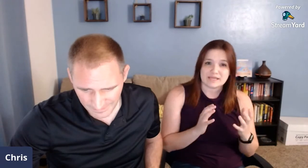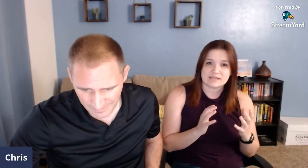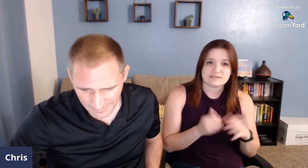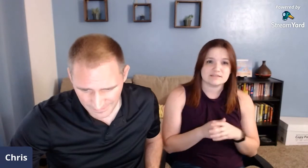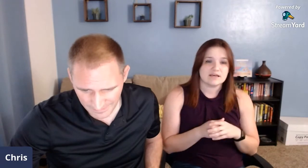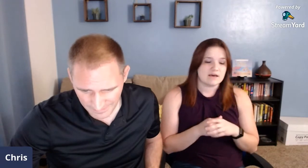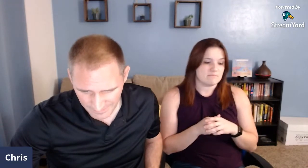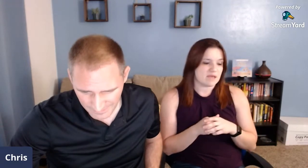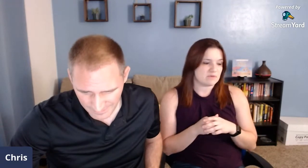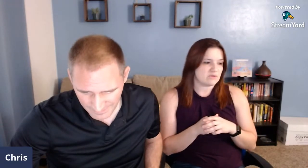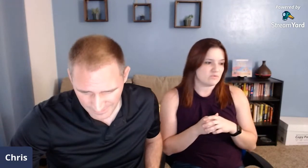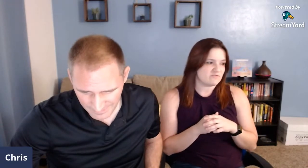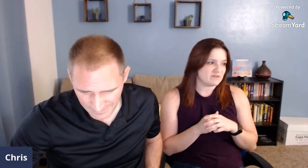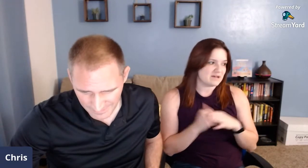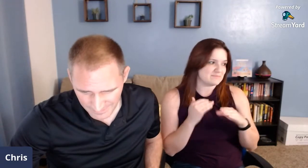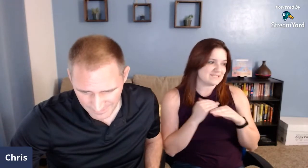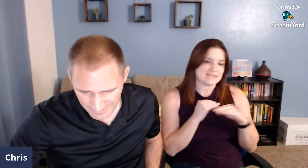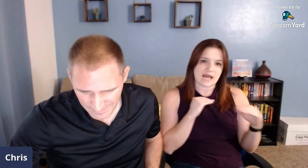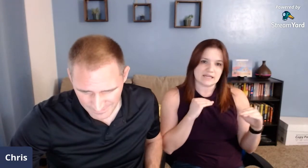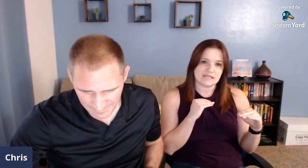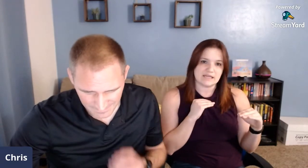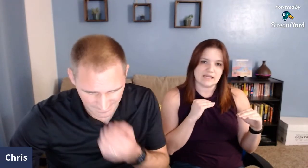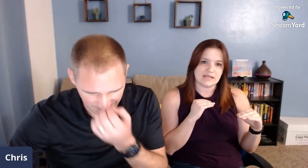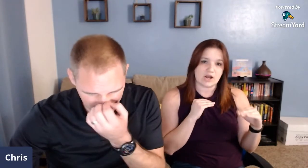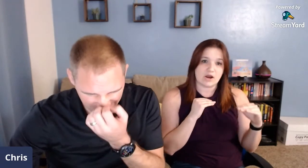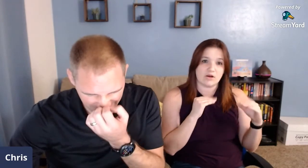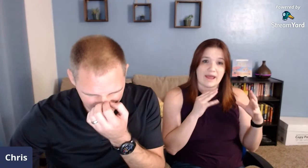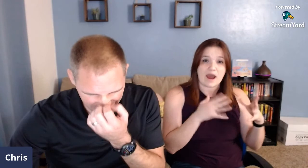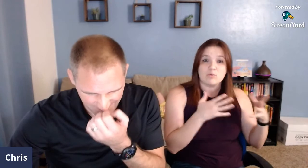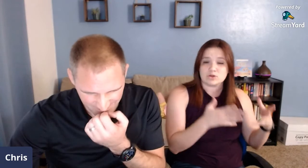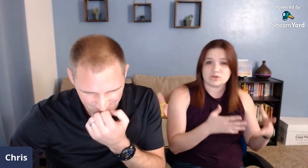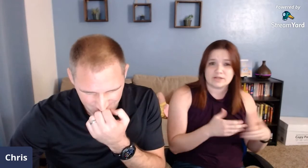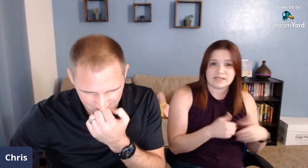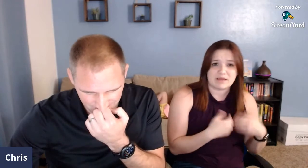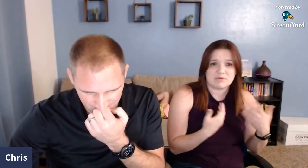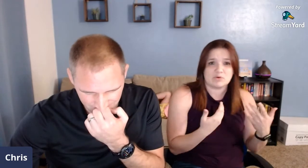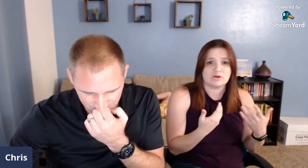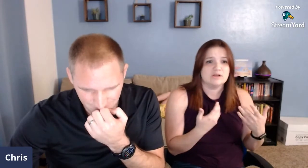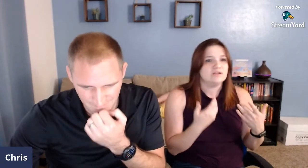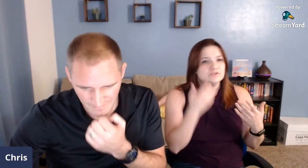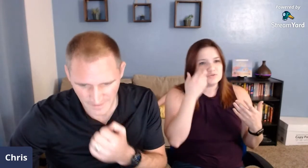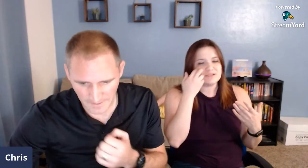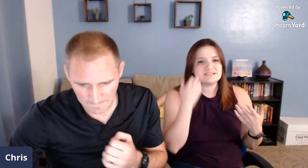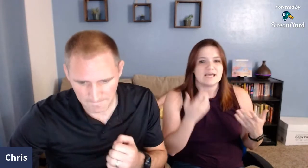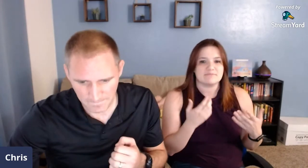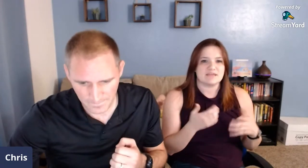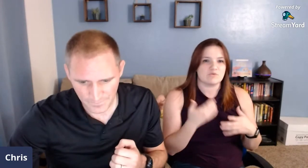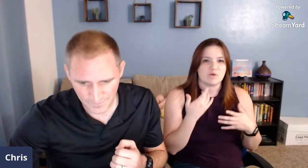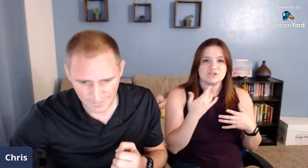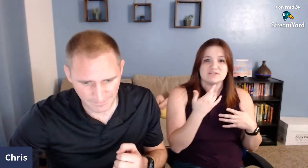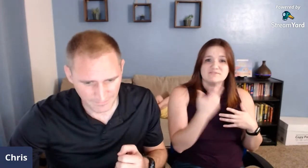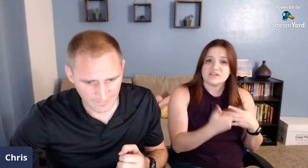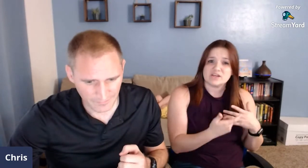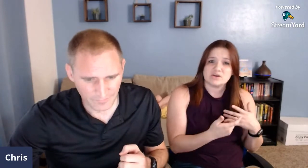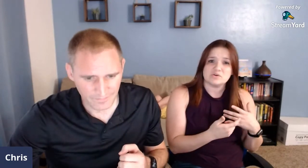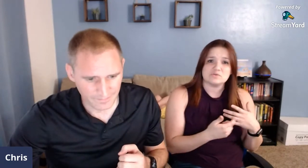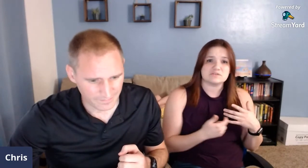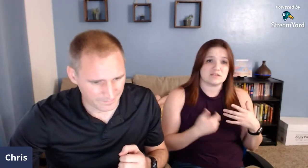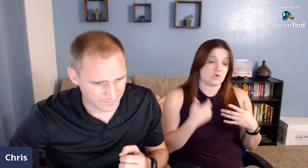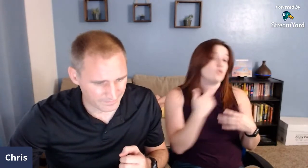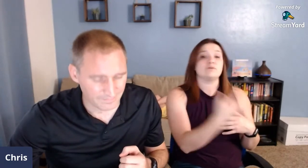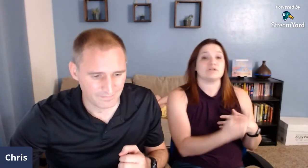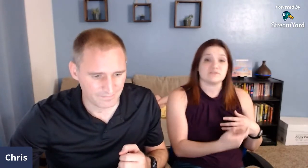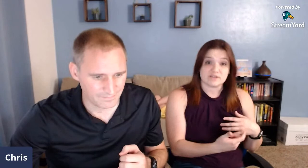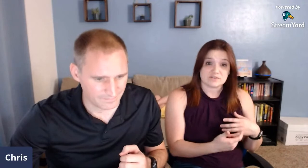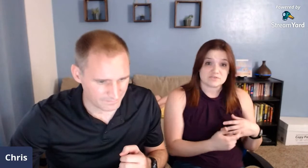we're doing it. Maybe we've become stagnant in how we're learning. Maybe we're doing the same thing. We're watching